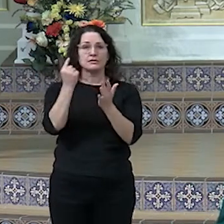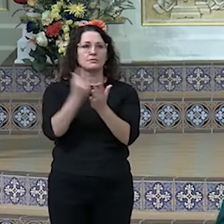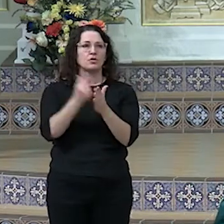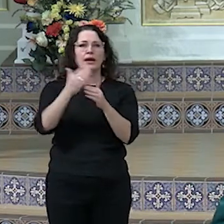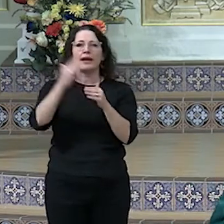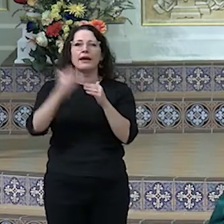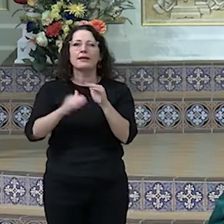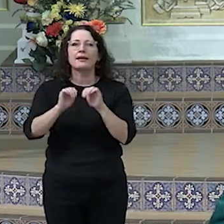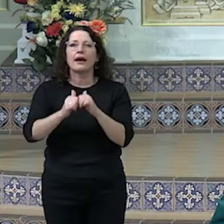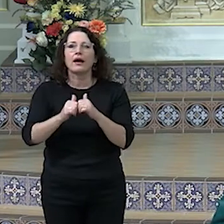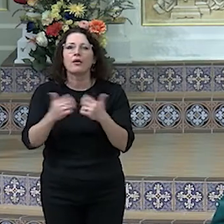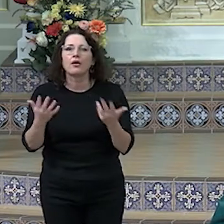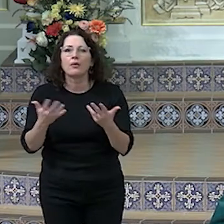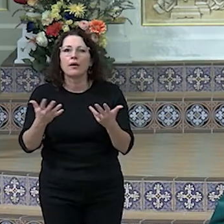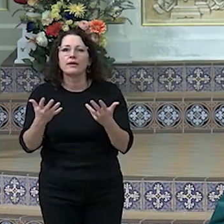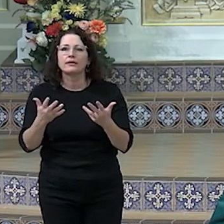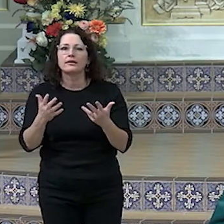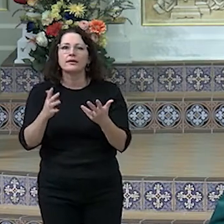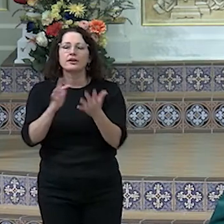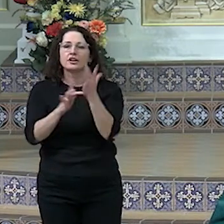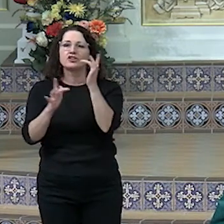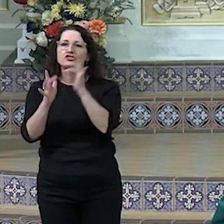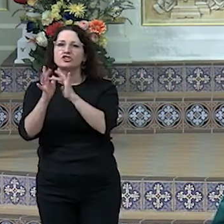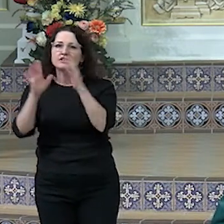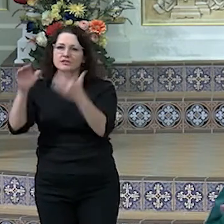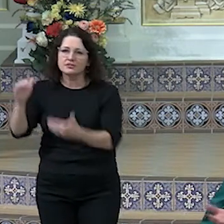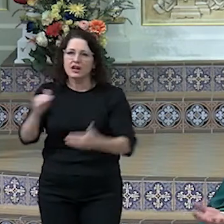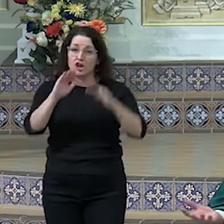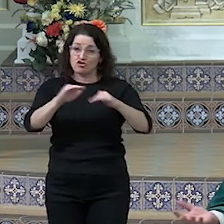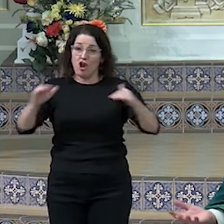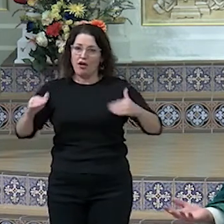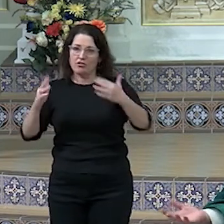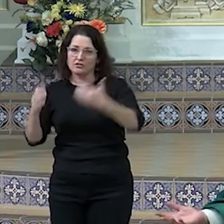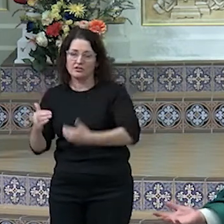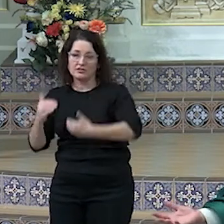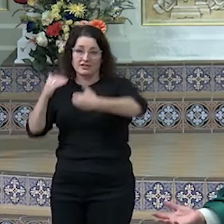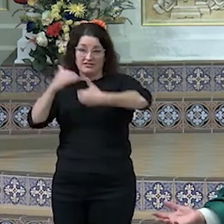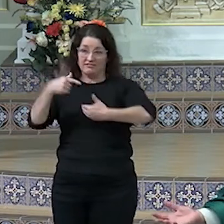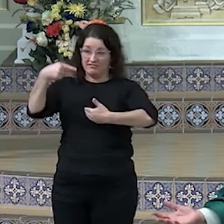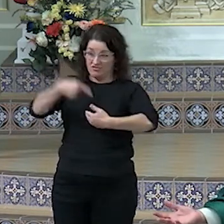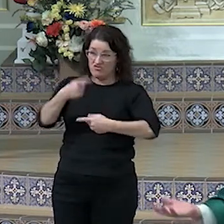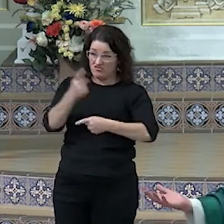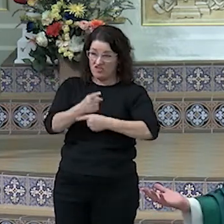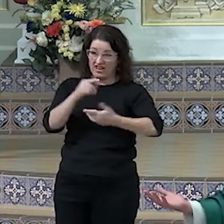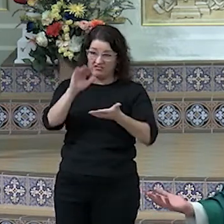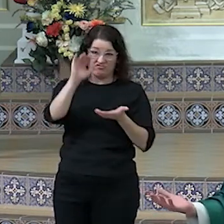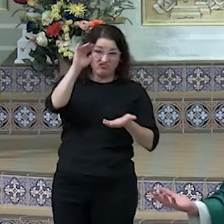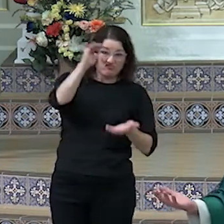He embraced a child who typically gives the tantrums.